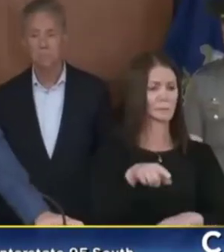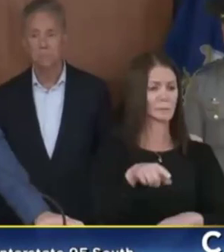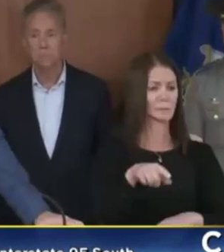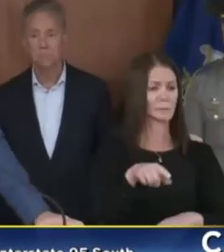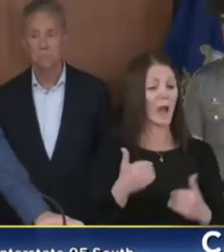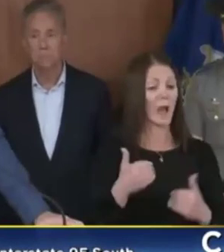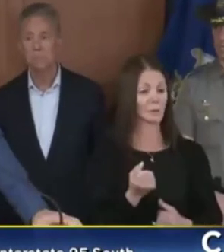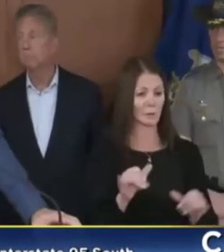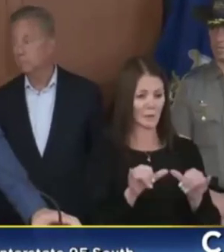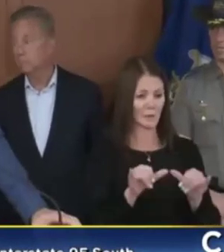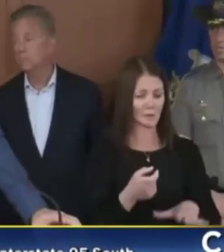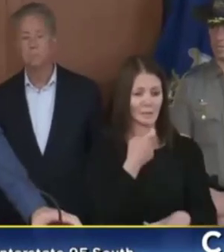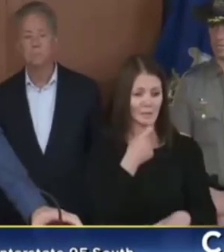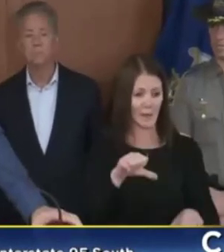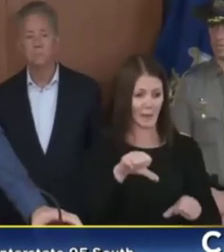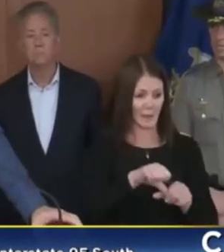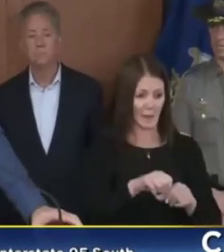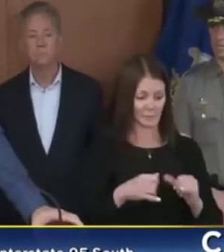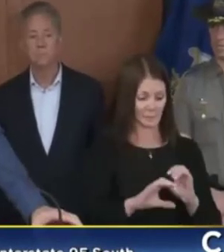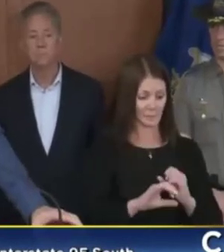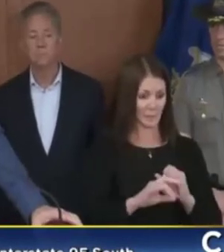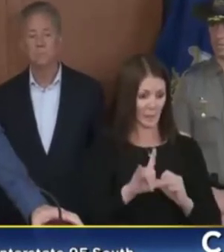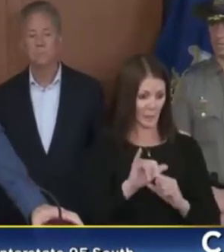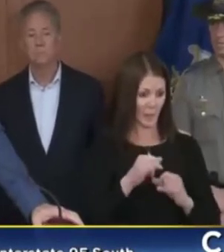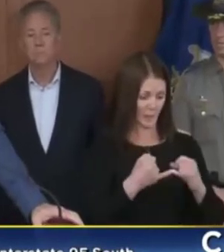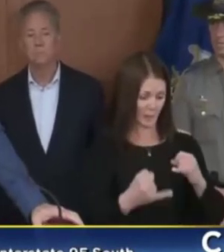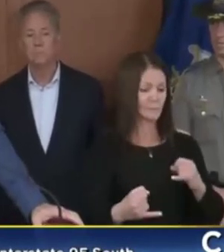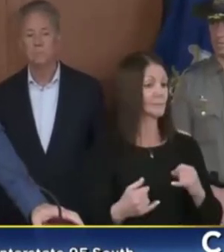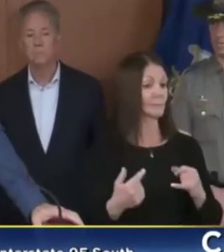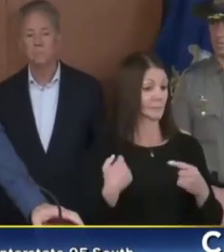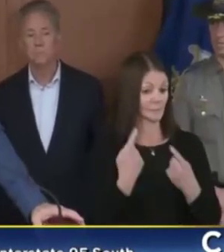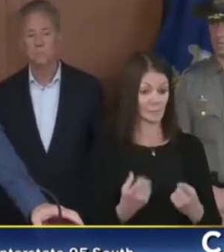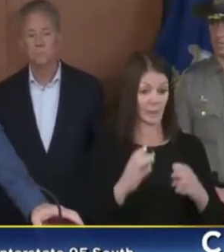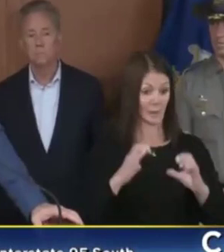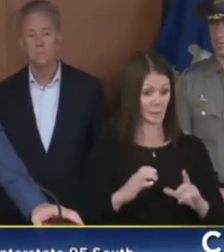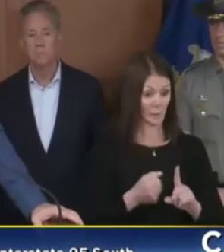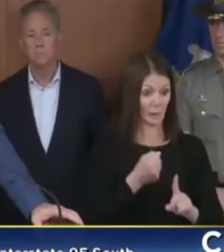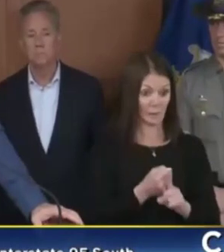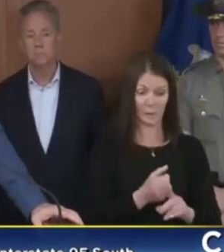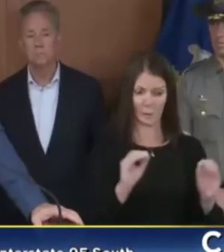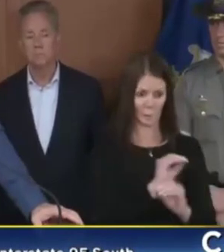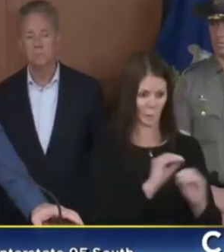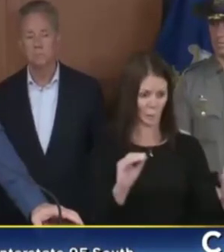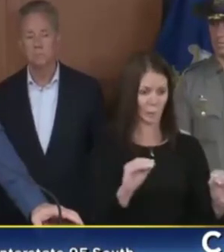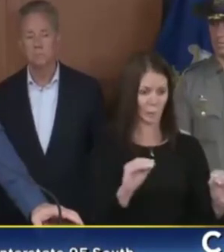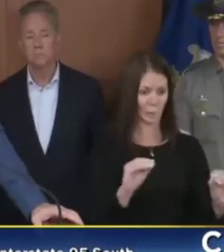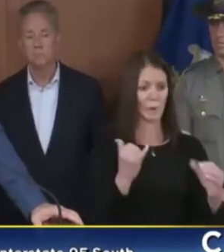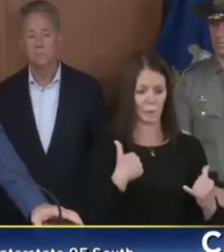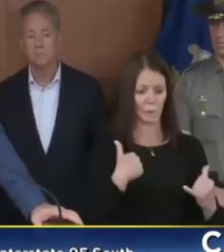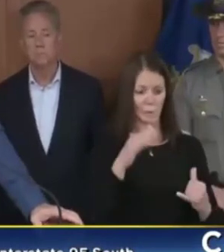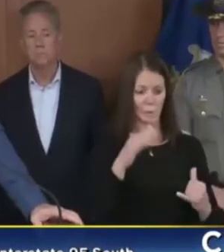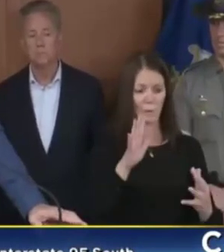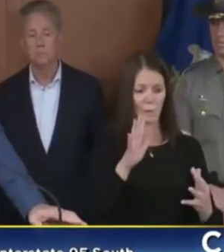line. We're working and have not lost any customers. We're isolating that as we speak, so the demo can be conducted in the